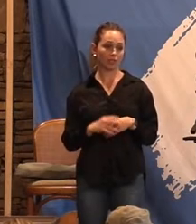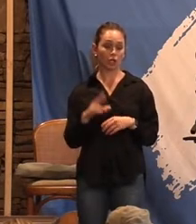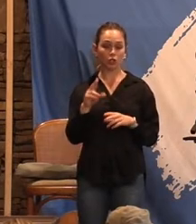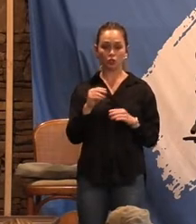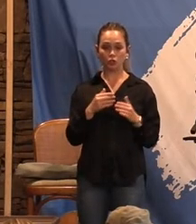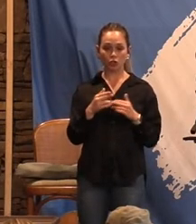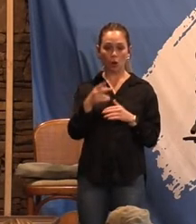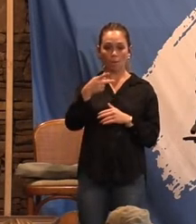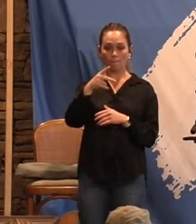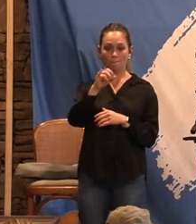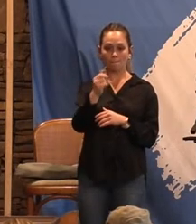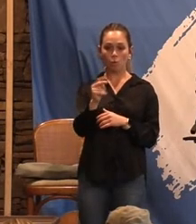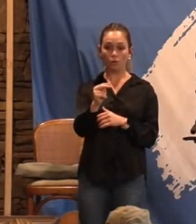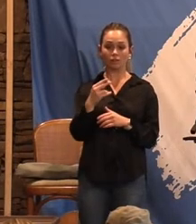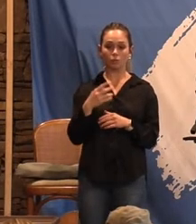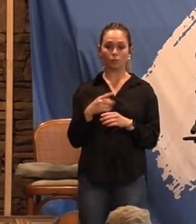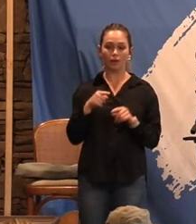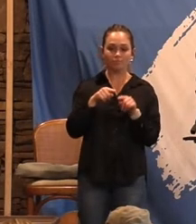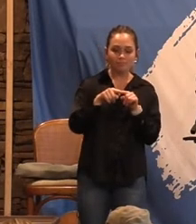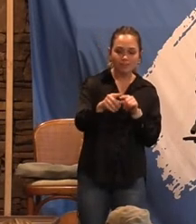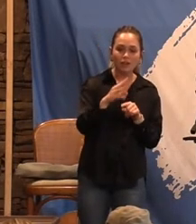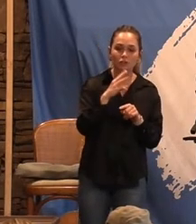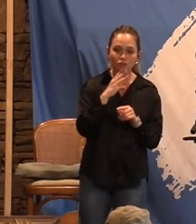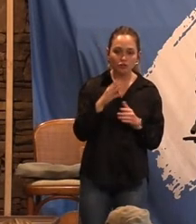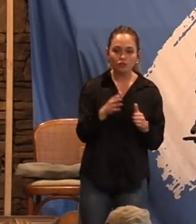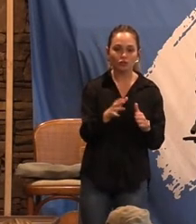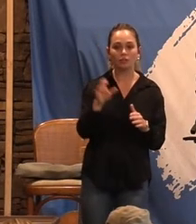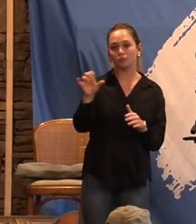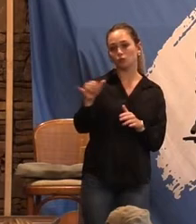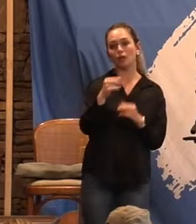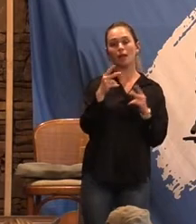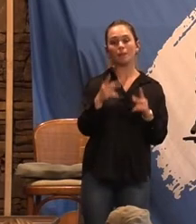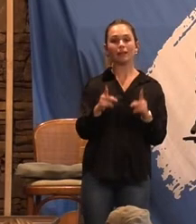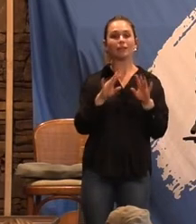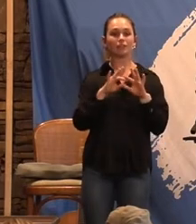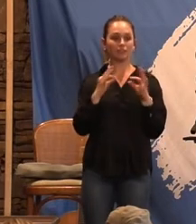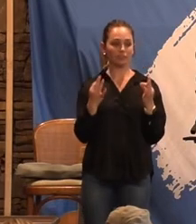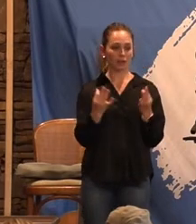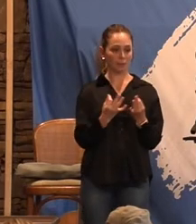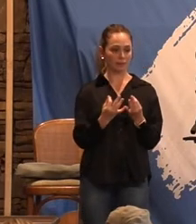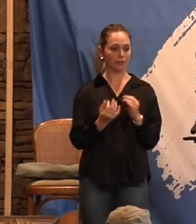poison went downstream to anybody else's family.